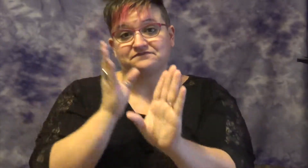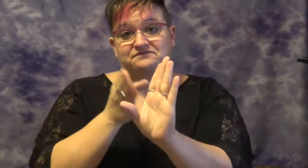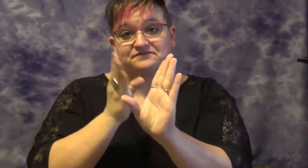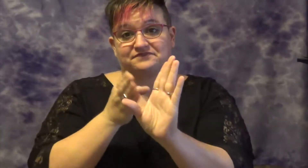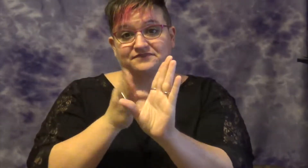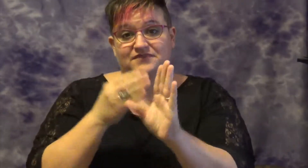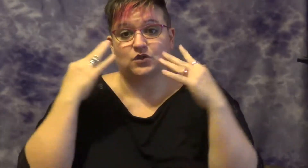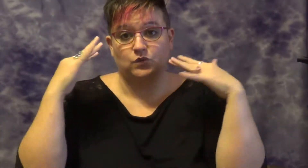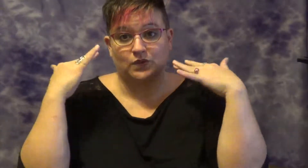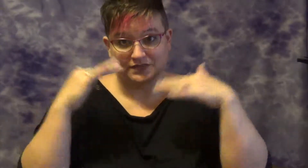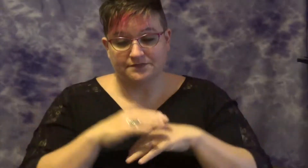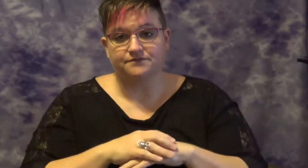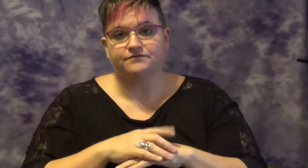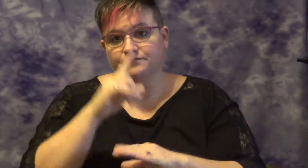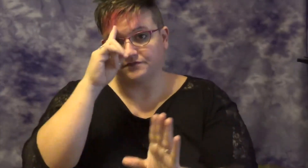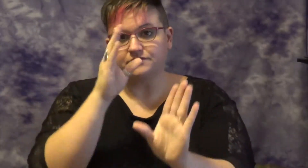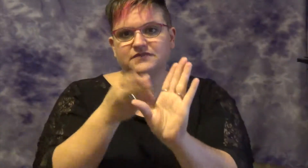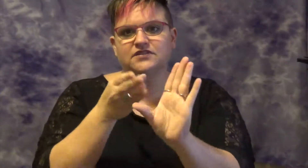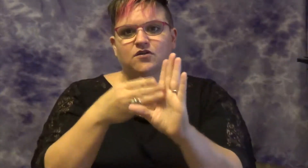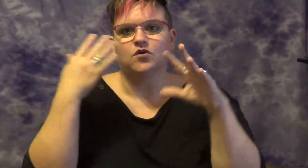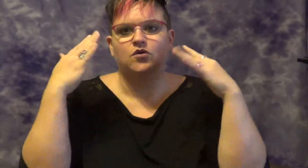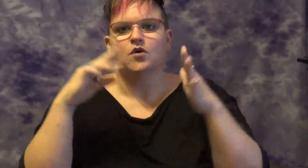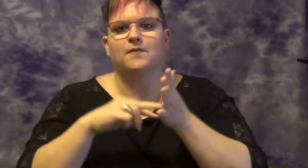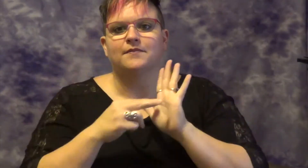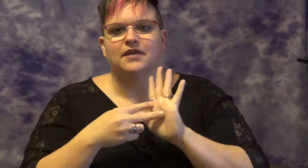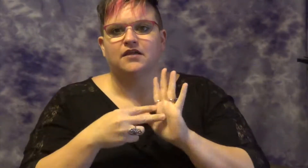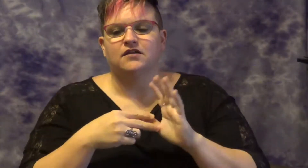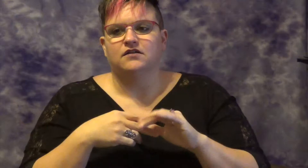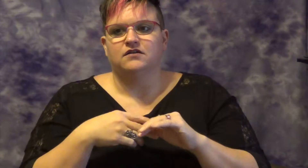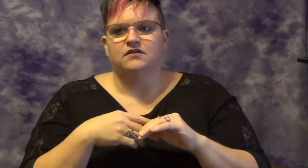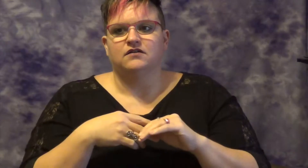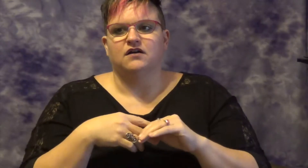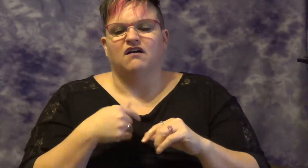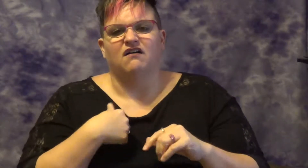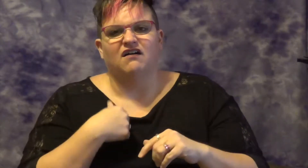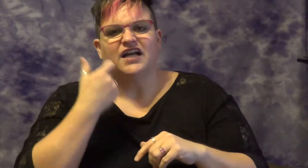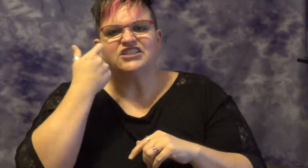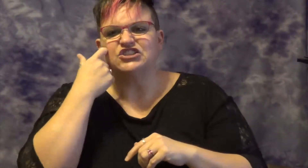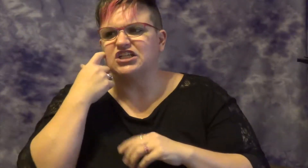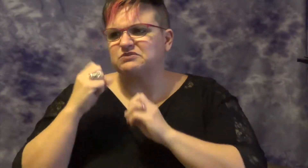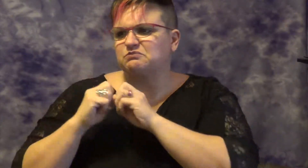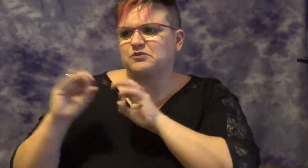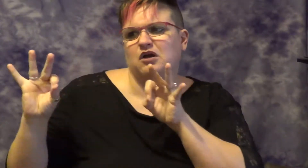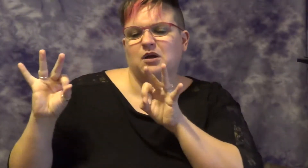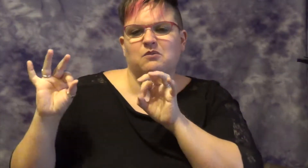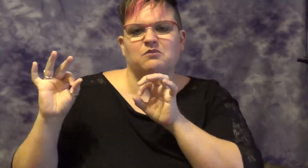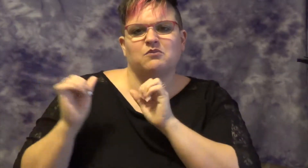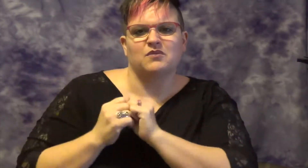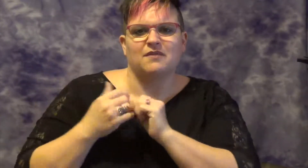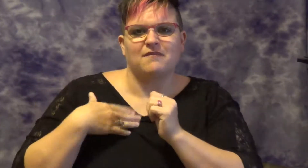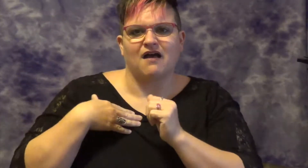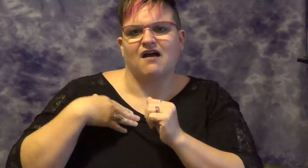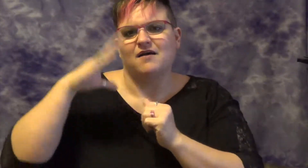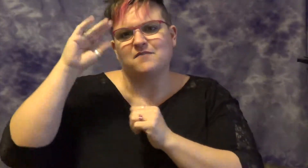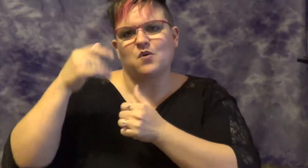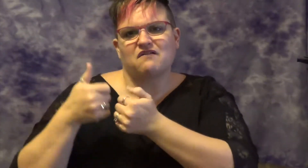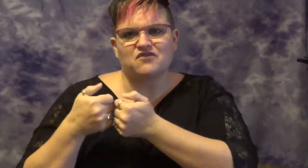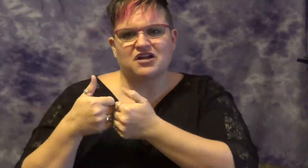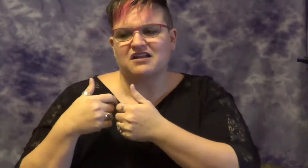becomes a distraction. Then you have psychological noise, which means your inner thoughts, your inner pressures. Like